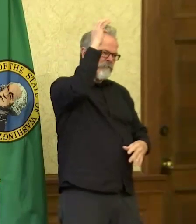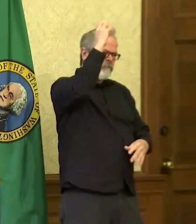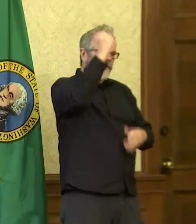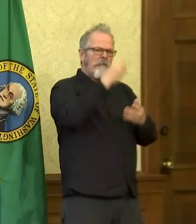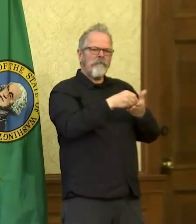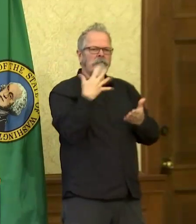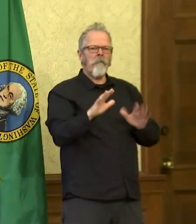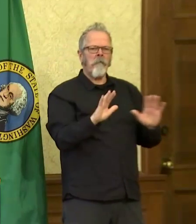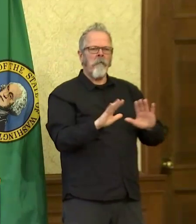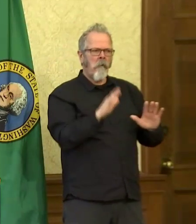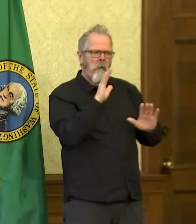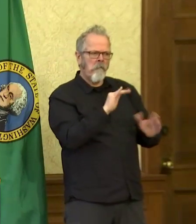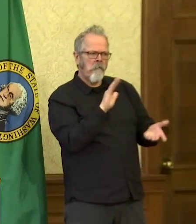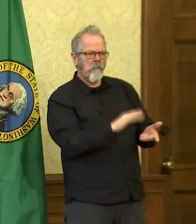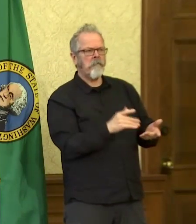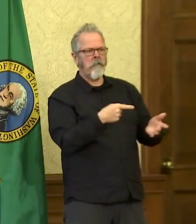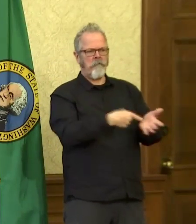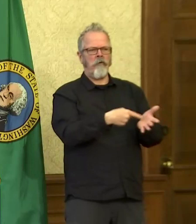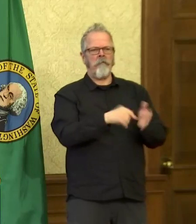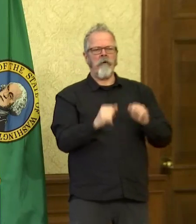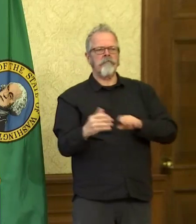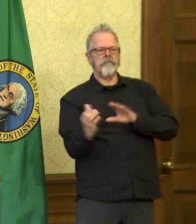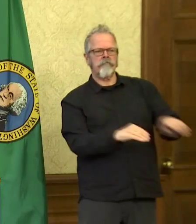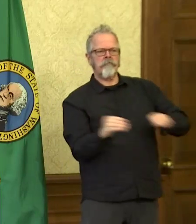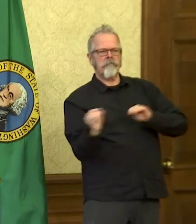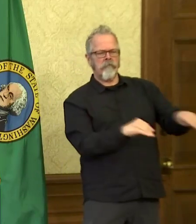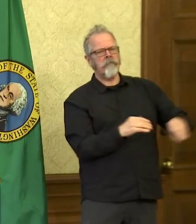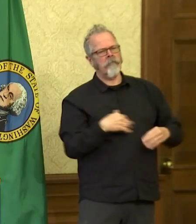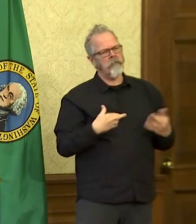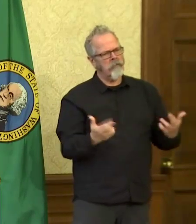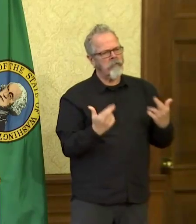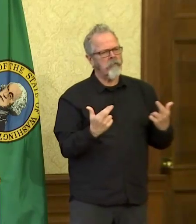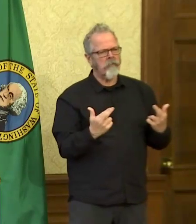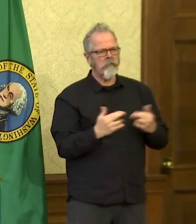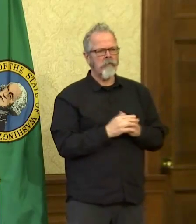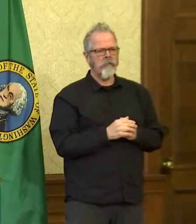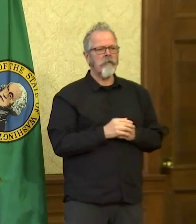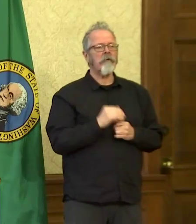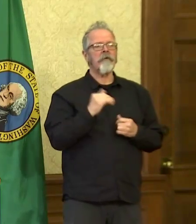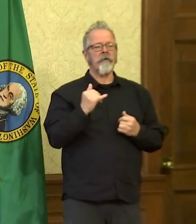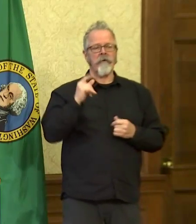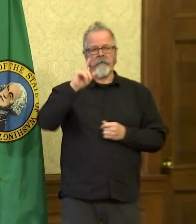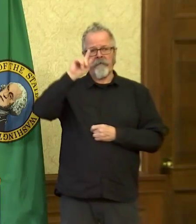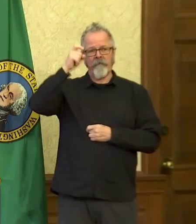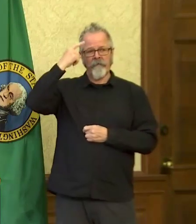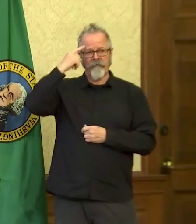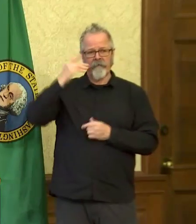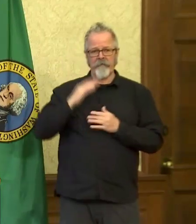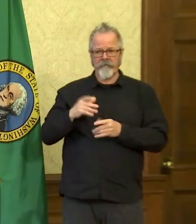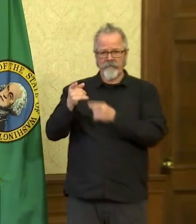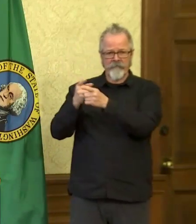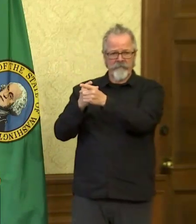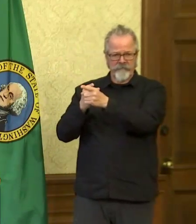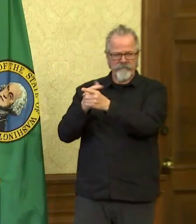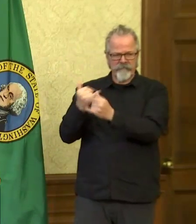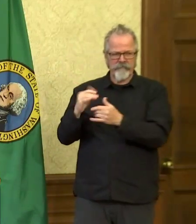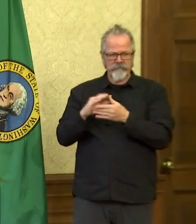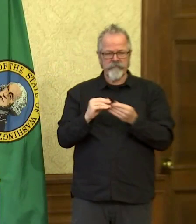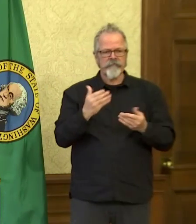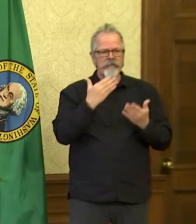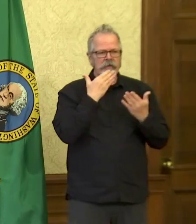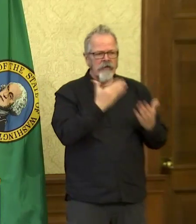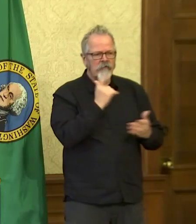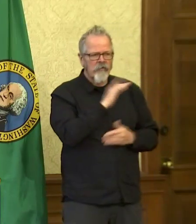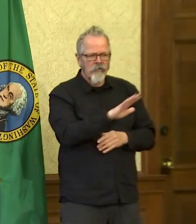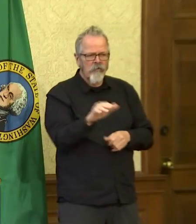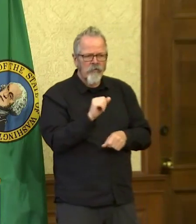on this for going on 3 weeks now, so thanks for your efforts. With that, happy to stand for questions. First question comes from